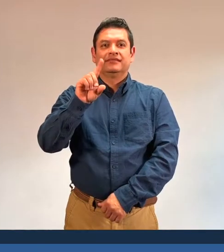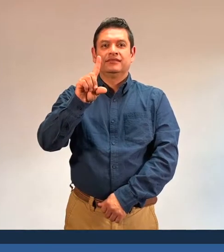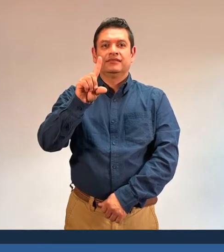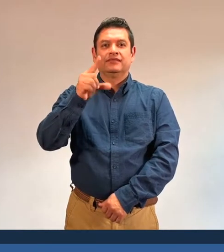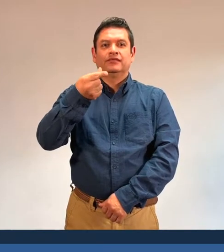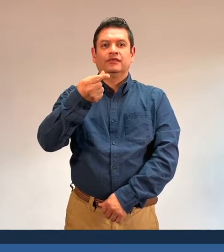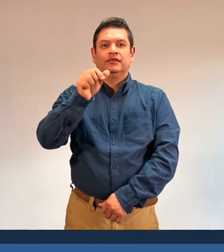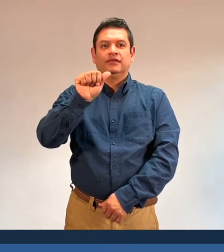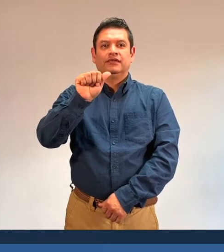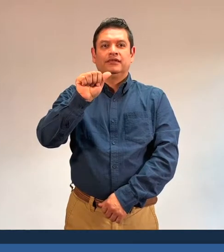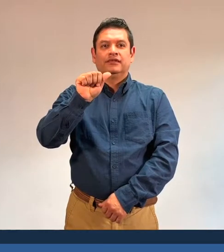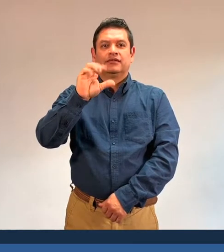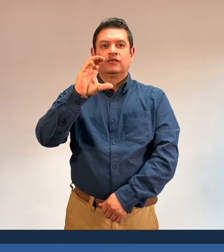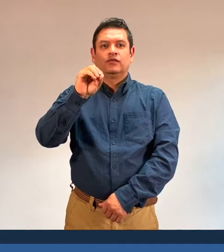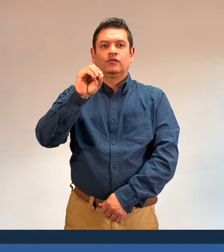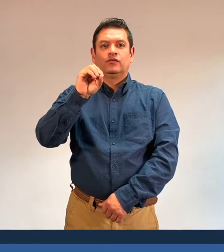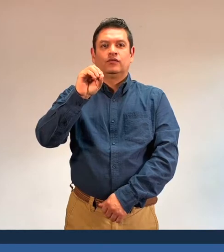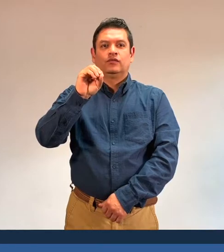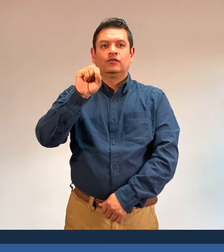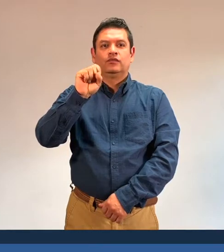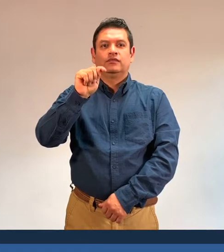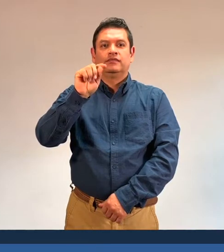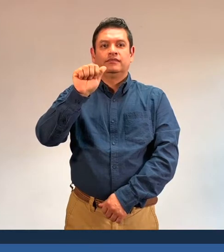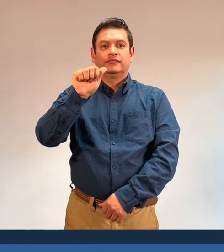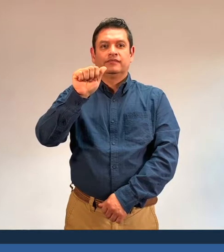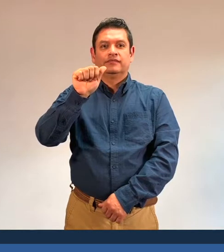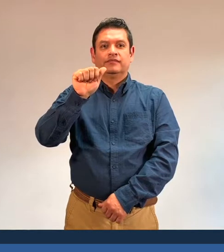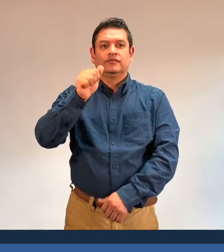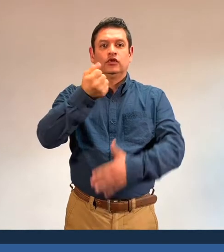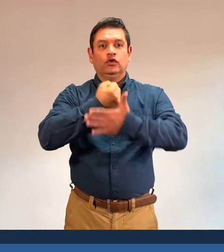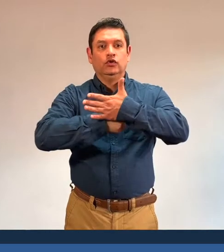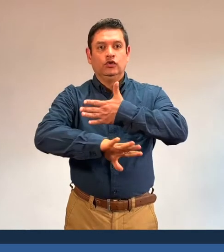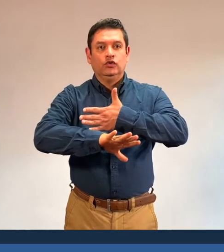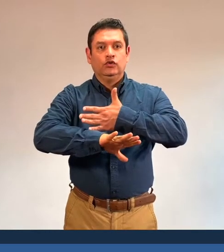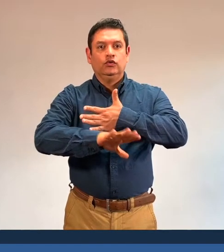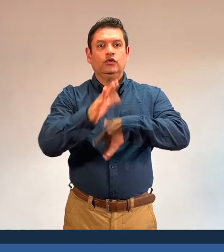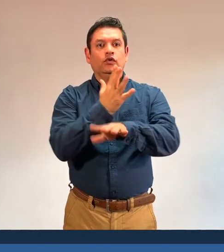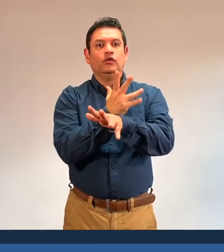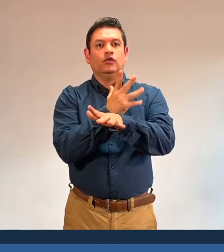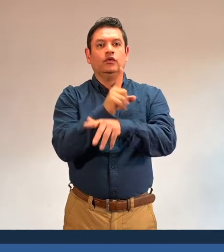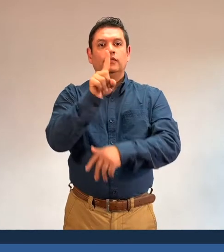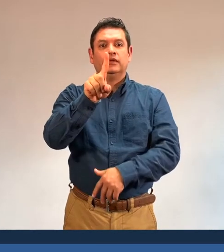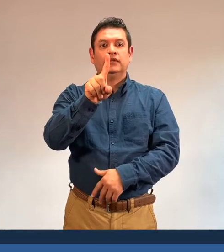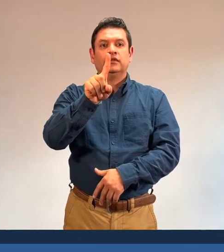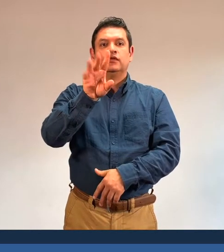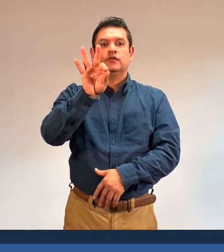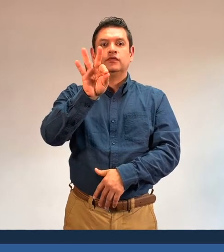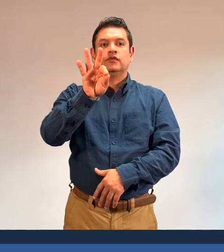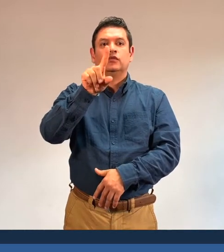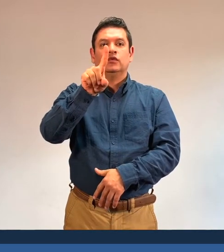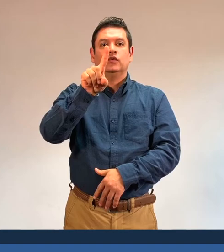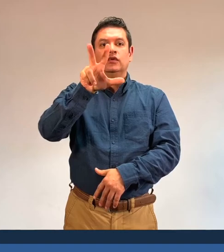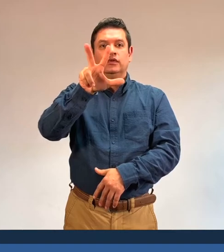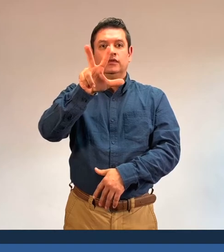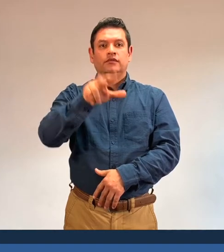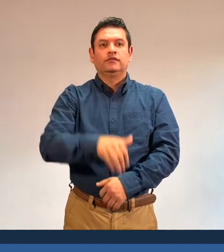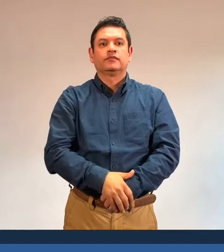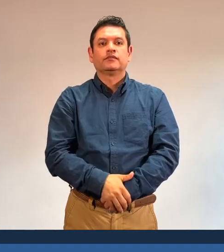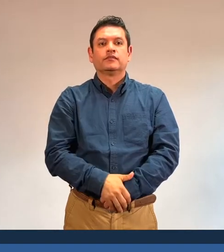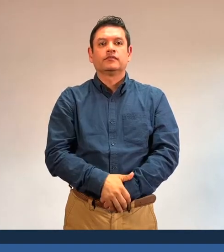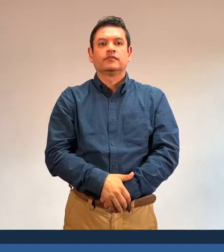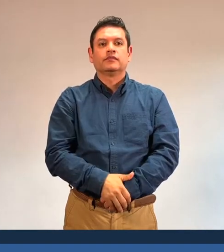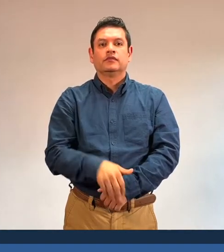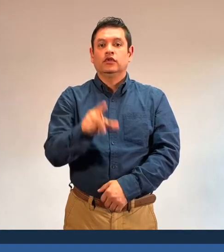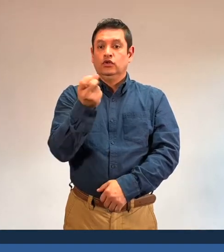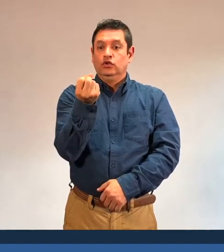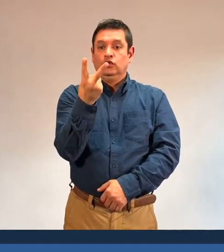Olga Costa was born in Germany in 1913. When she was 12, the Kostakowski family managed to leave Germany for the American